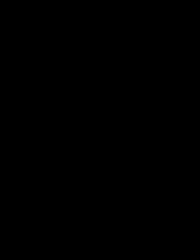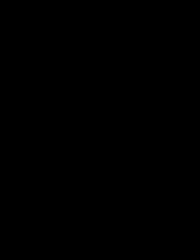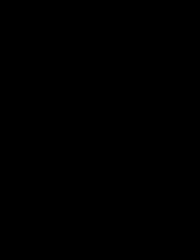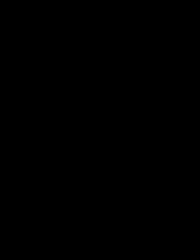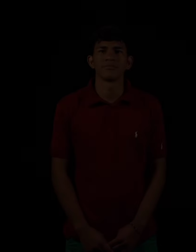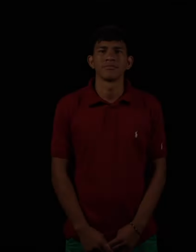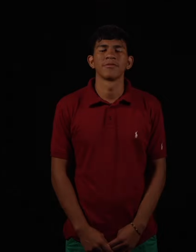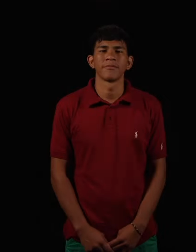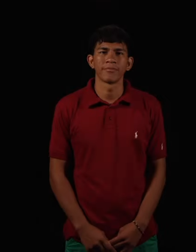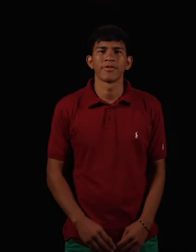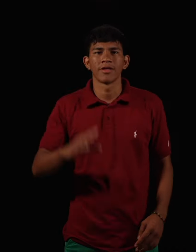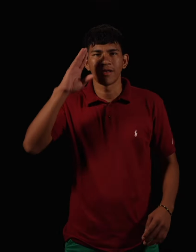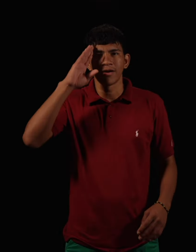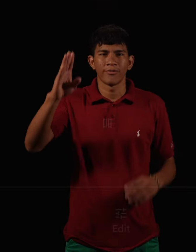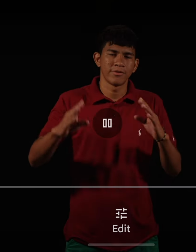please do. Thank you.